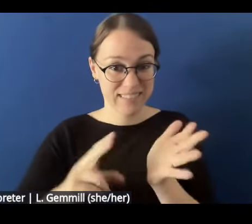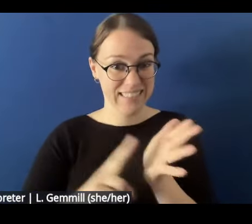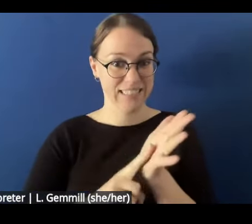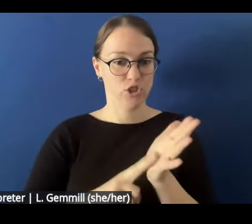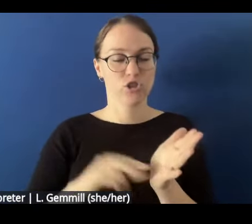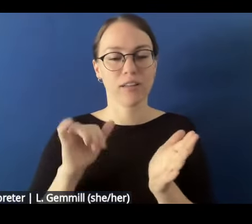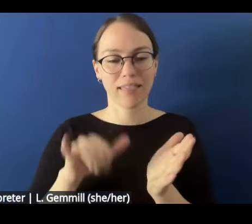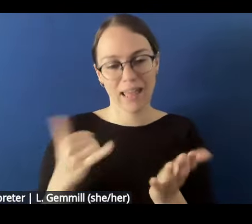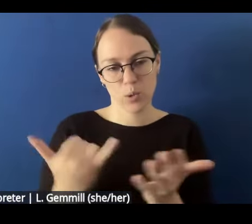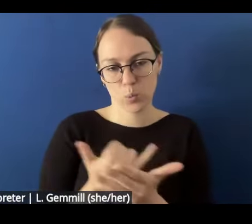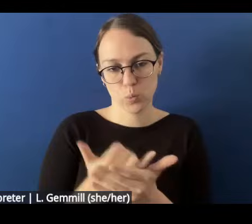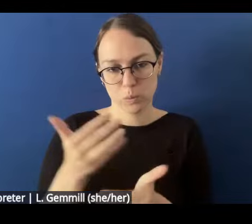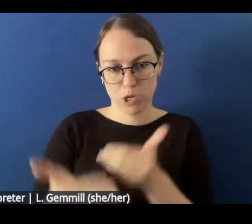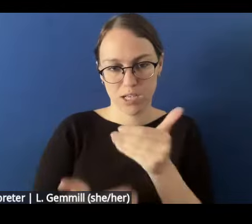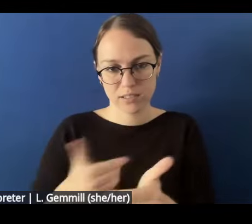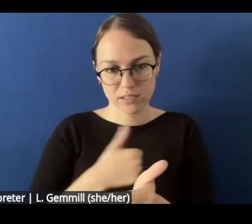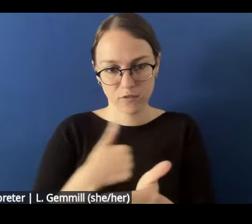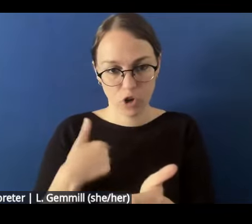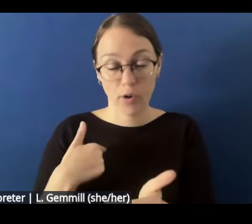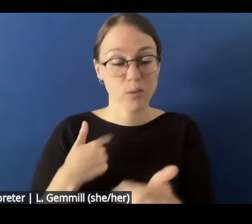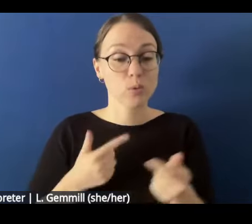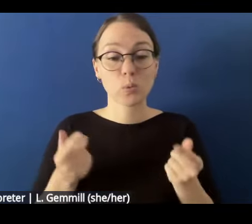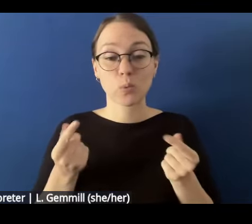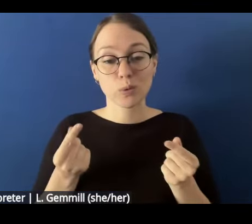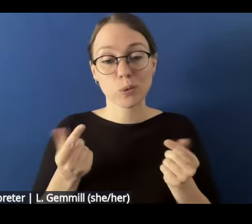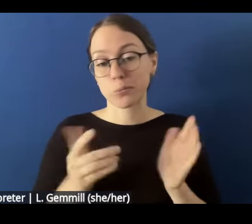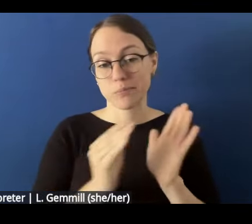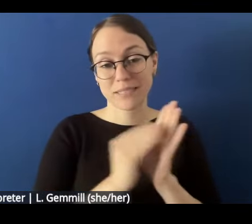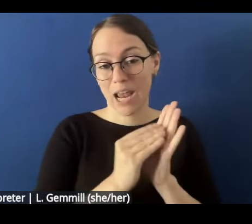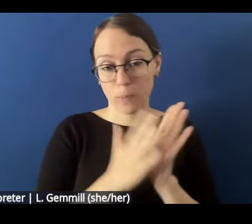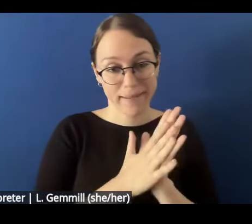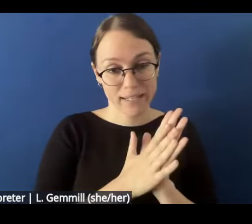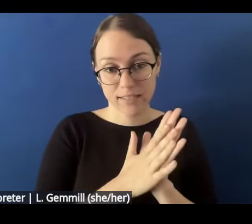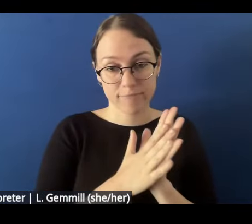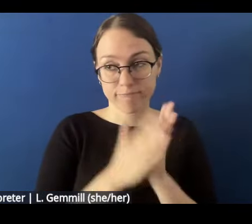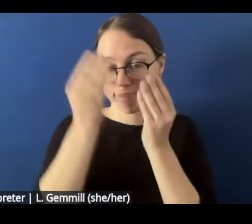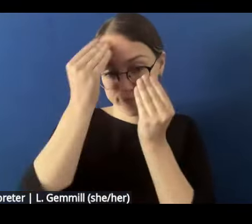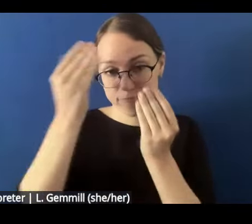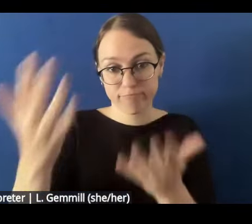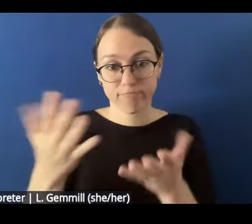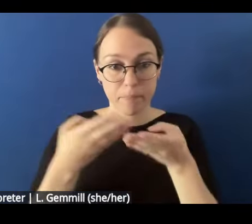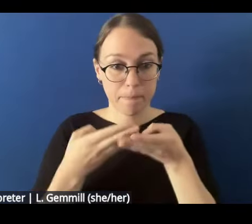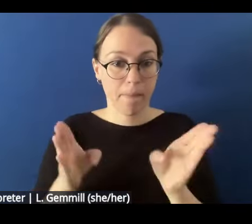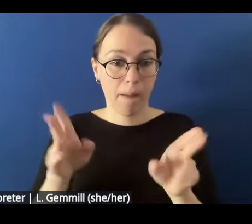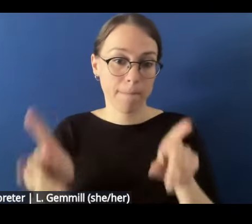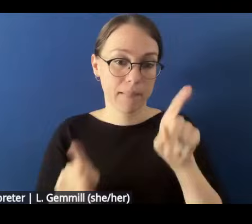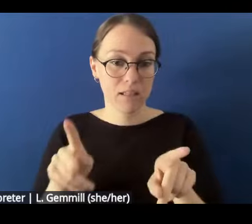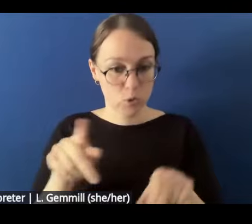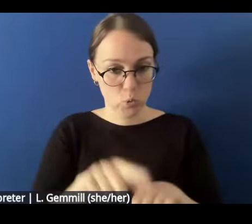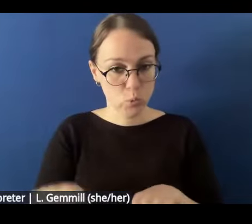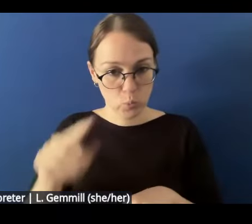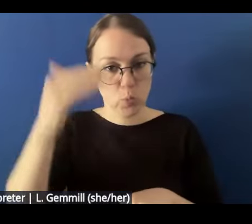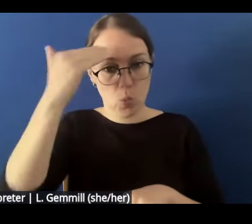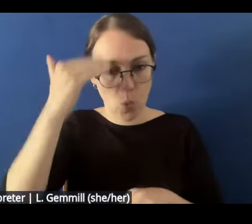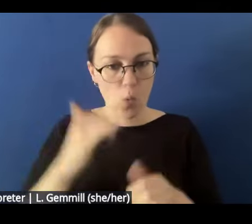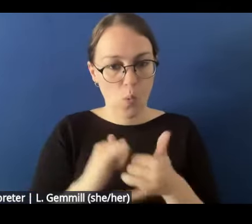was important that we wanted to do was document it and put it out to the public. So that way there's just expectations on how this will work for